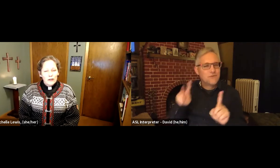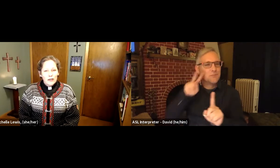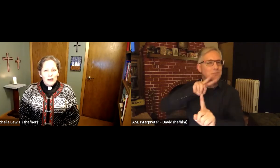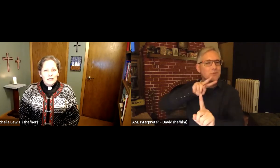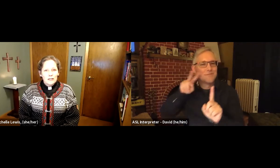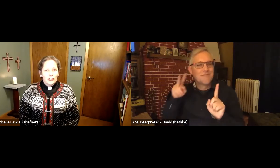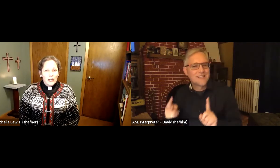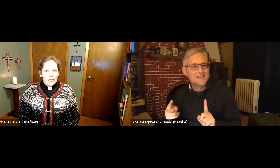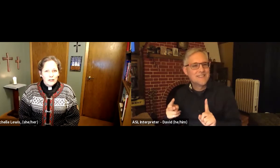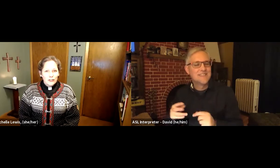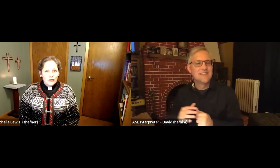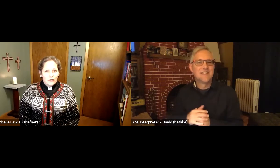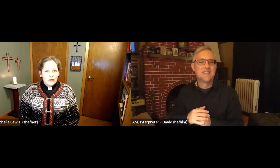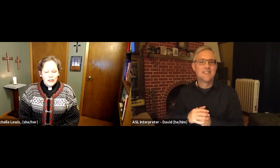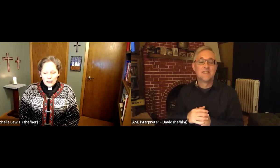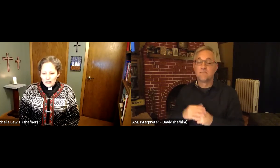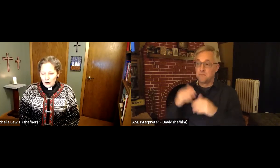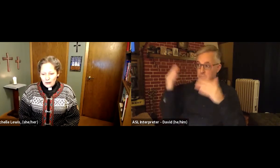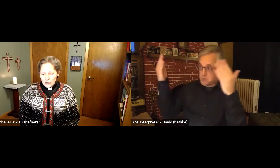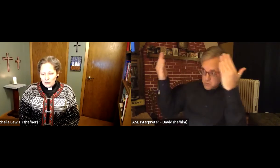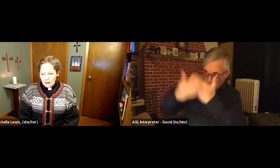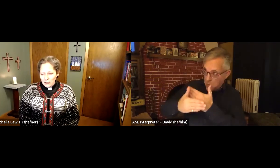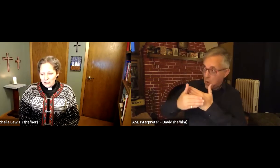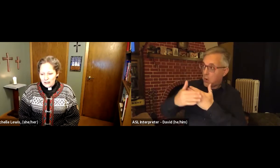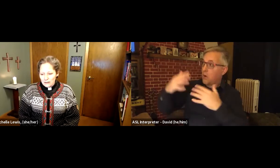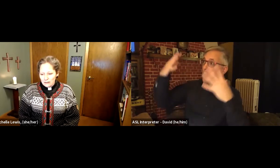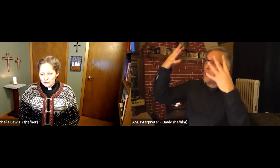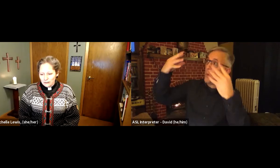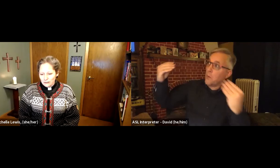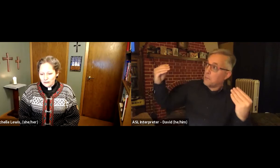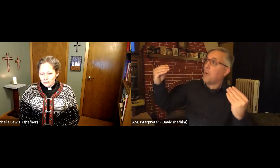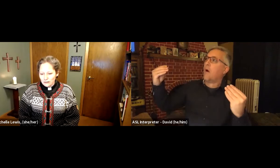It creates a change in our experience.